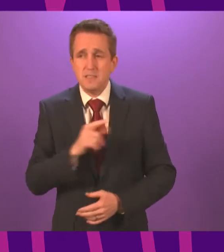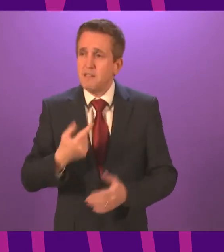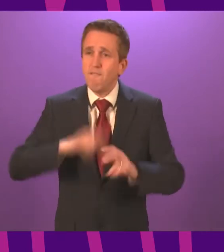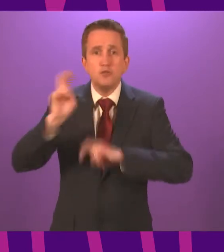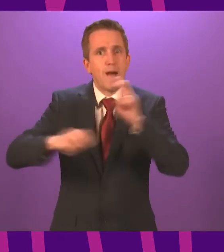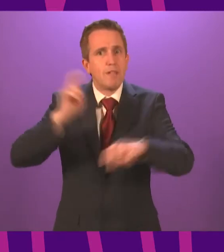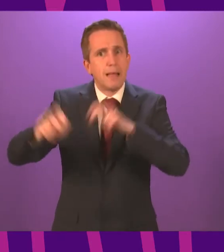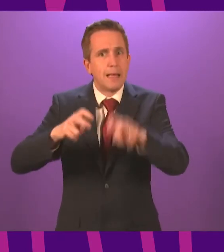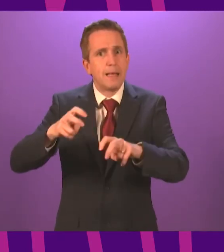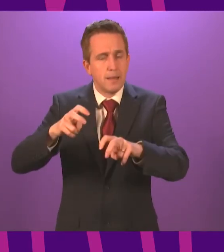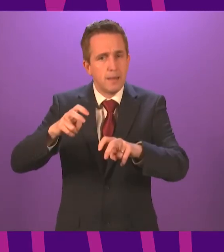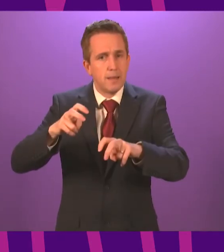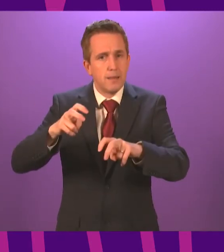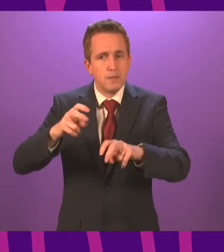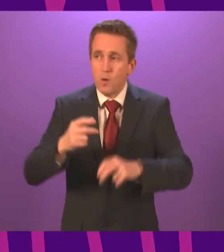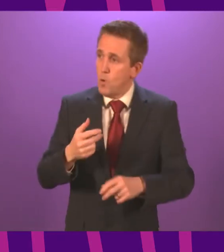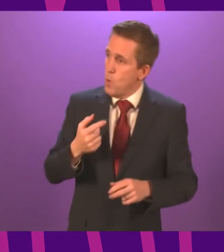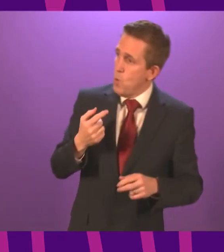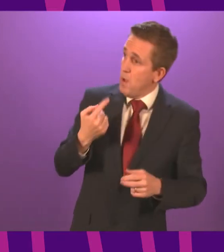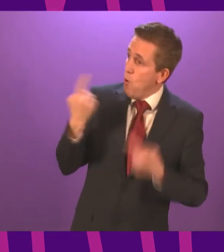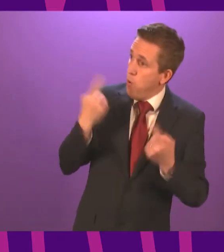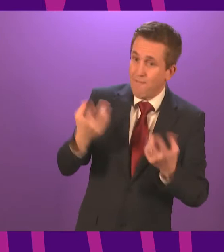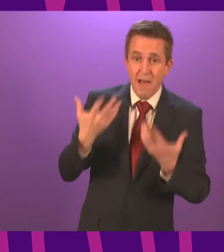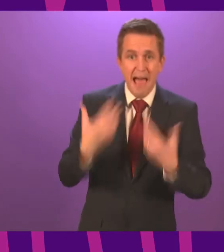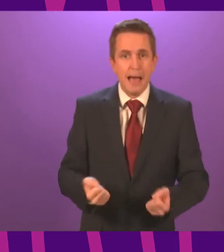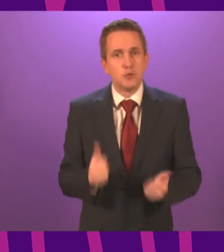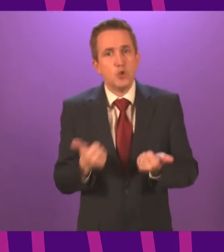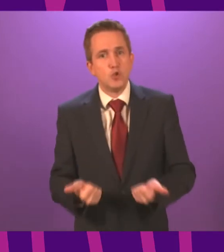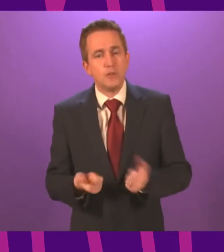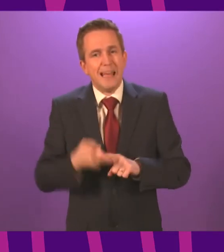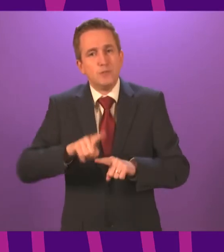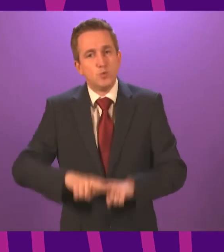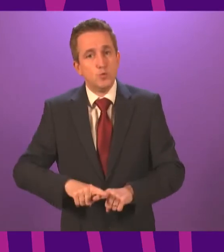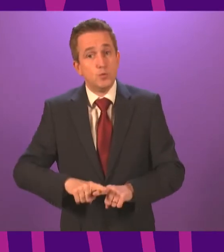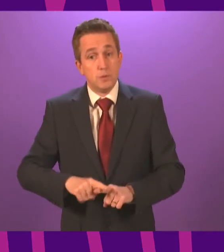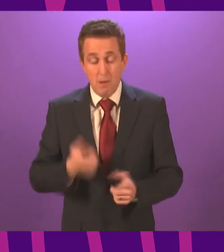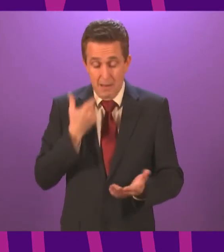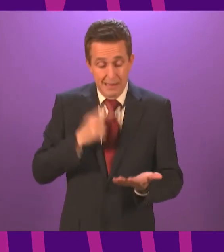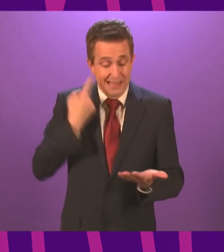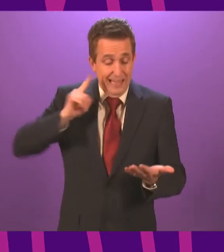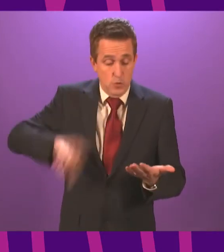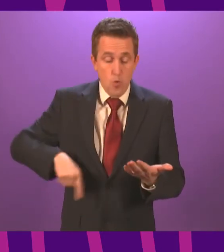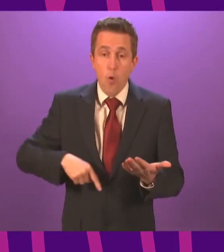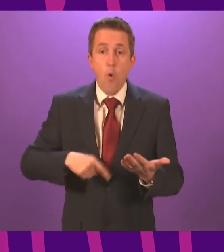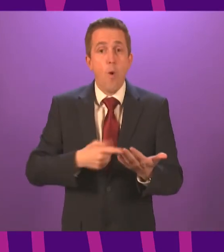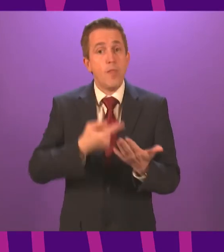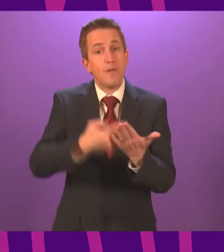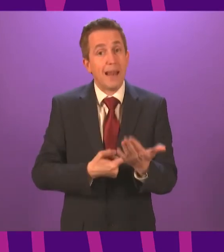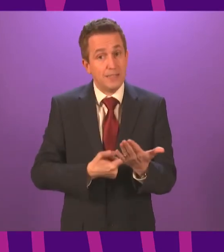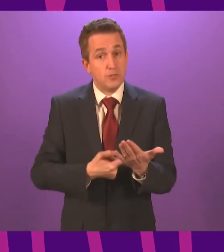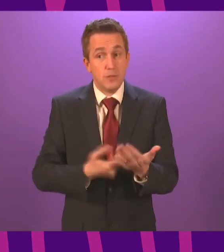excuses. So, presiding officer, anyone with a reasonable excuse can ignore this regulation. What is, of course, reasonable to one